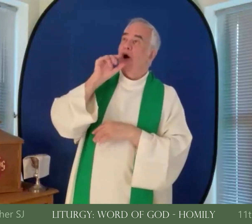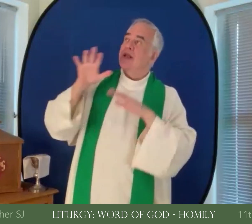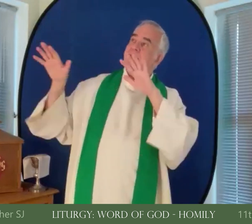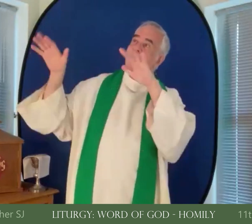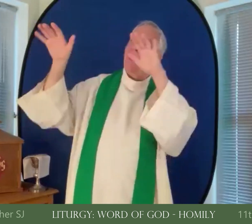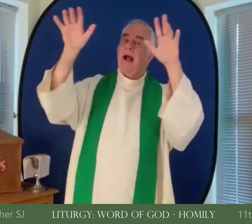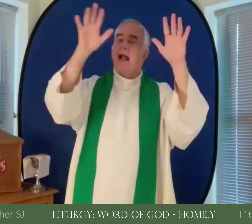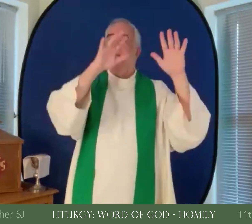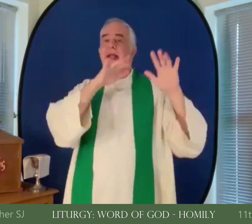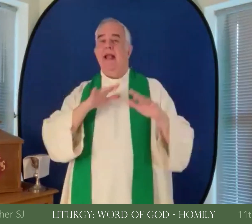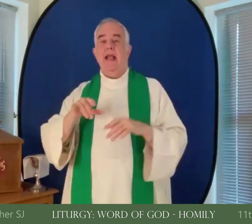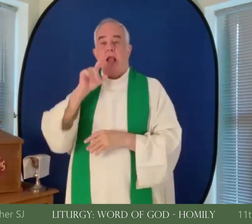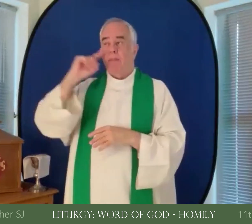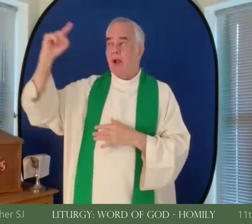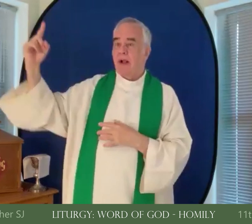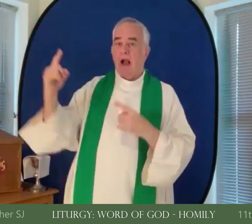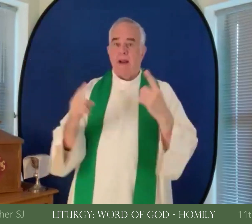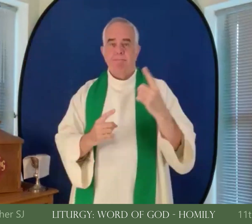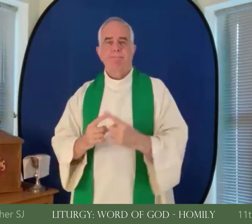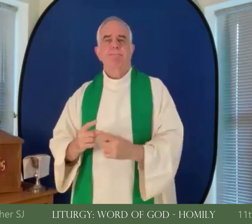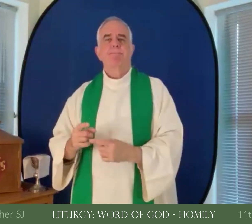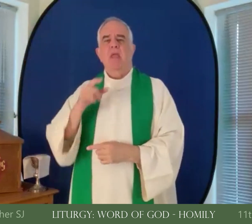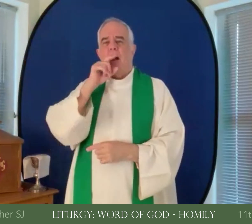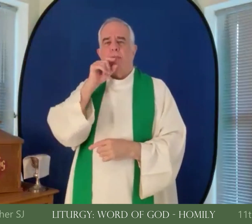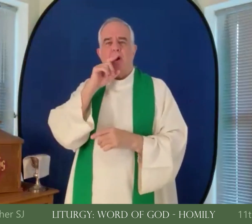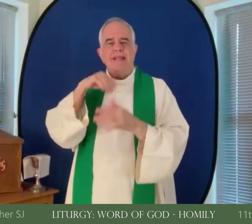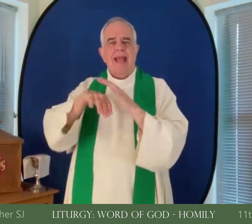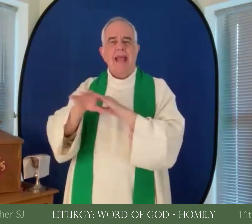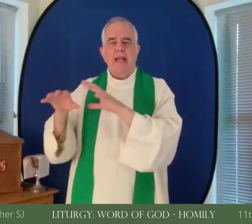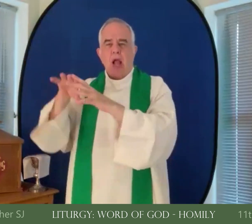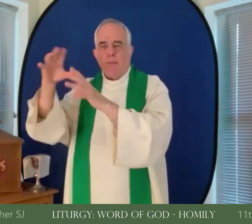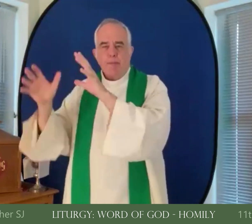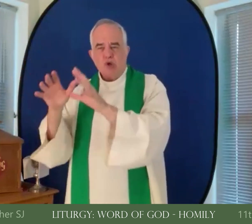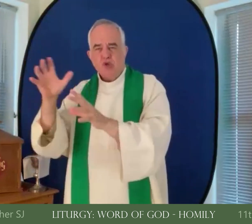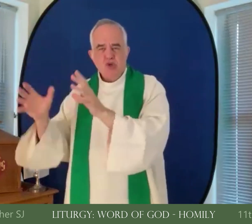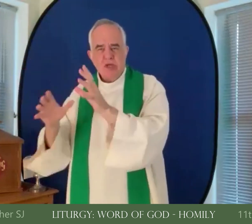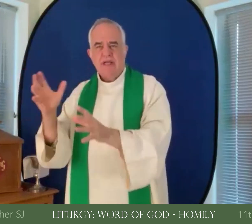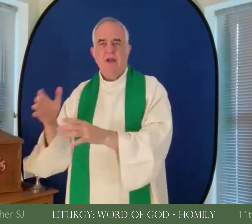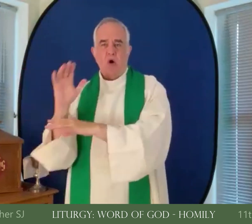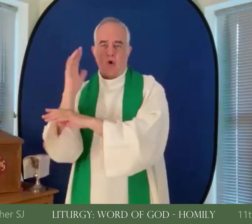birds fly, where it come, birds in bush or